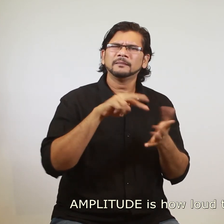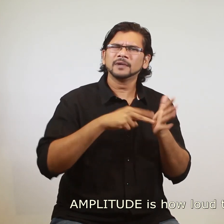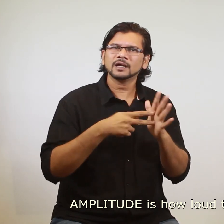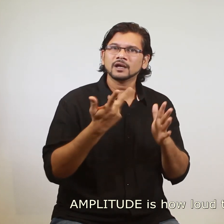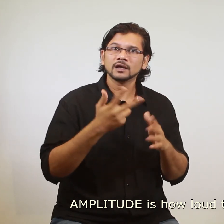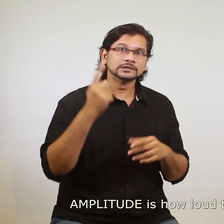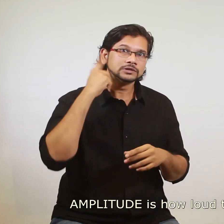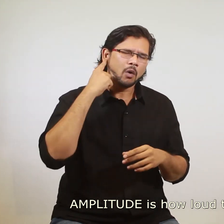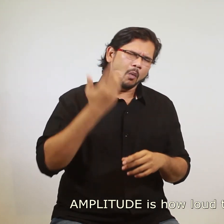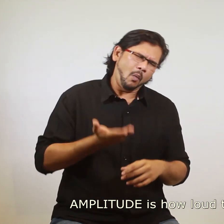Amplitude.